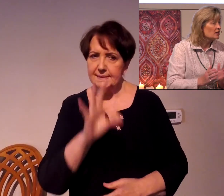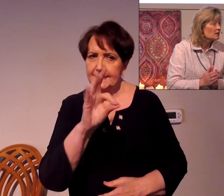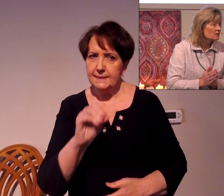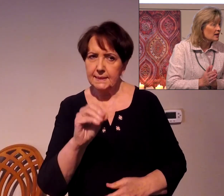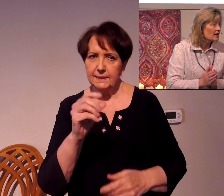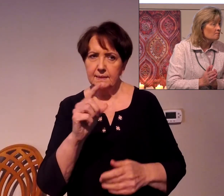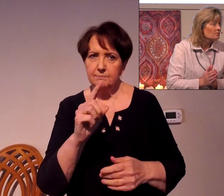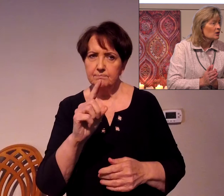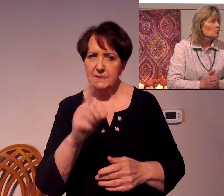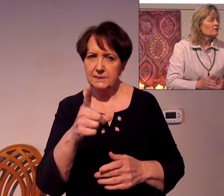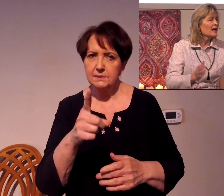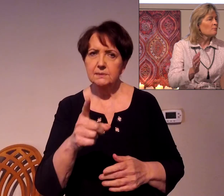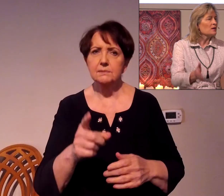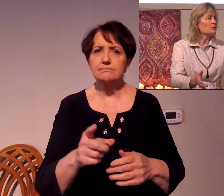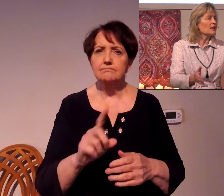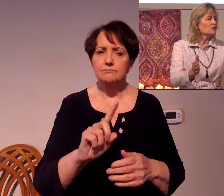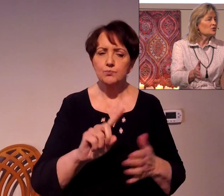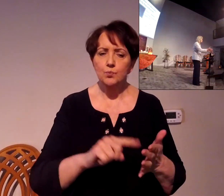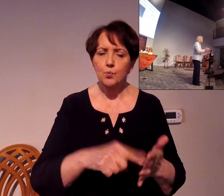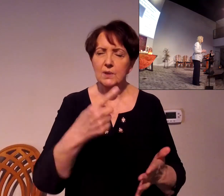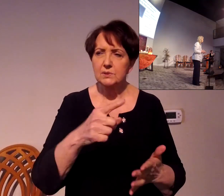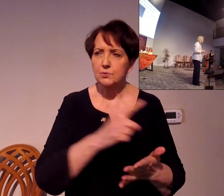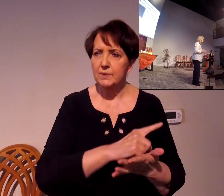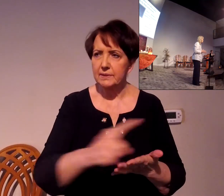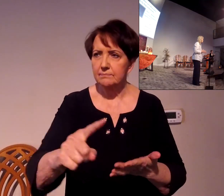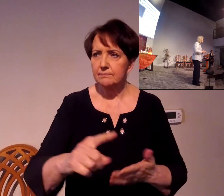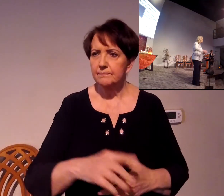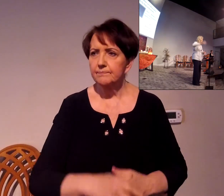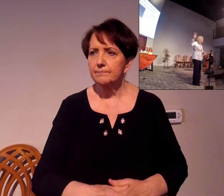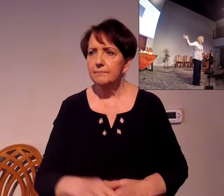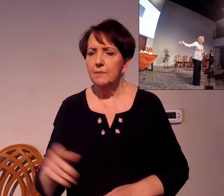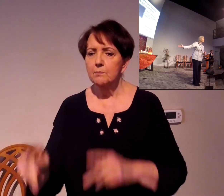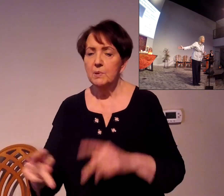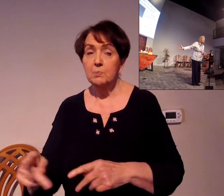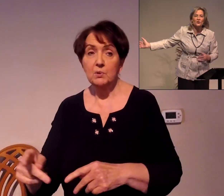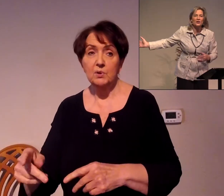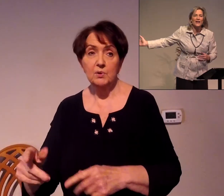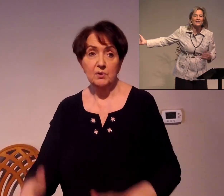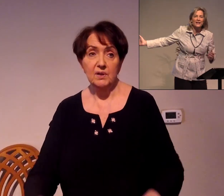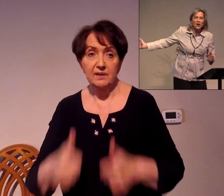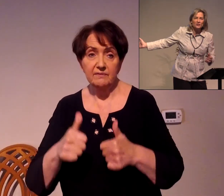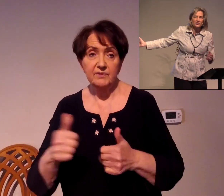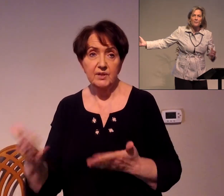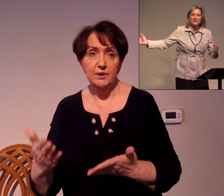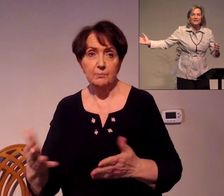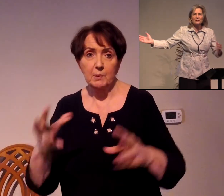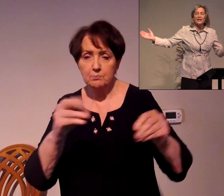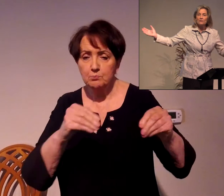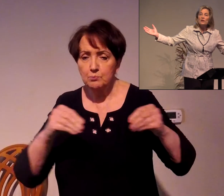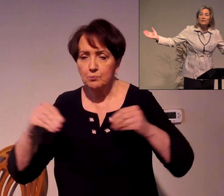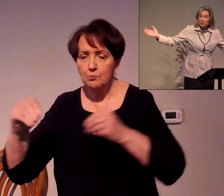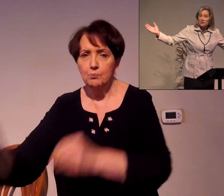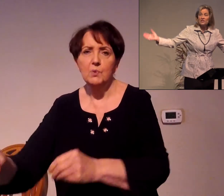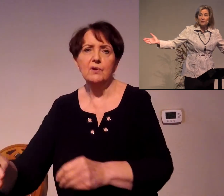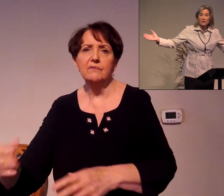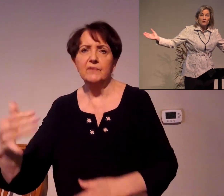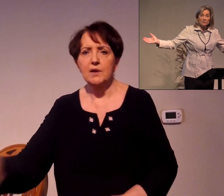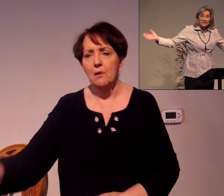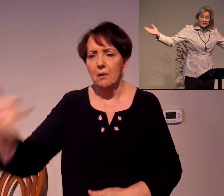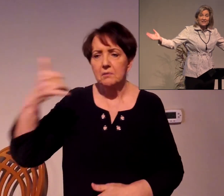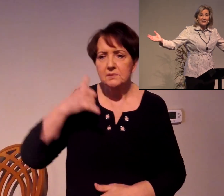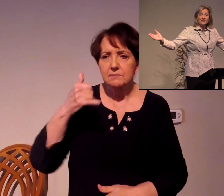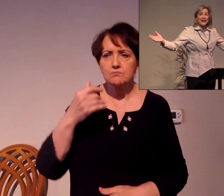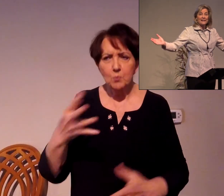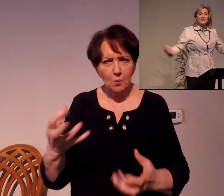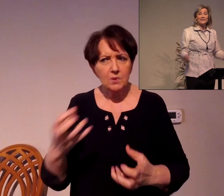a week, okay? We even have people that used to live in this community and they've moved to Minnesota and they called us up and said, can we participate? We